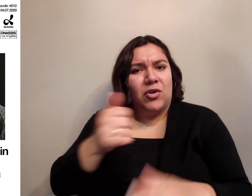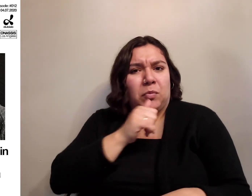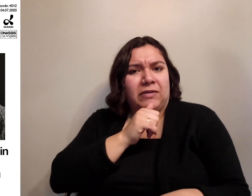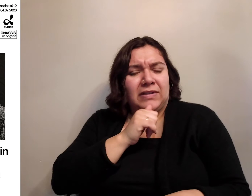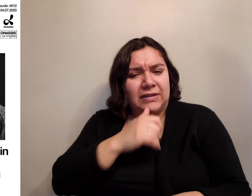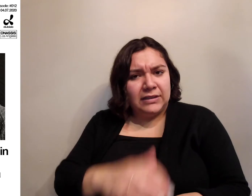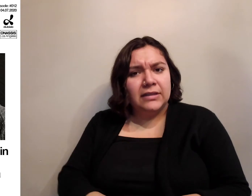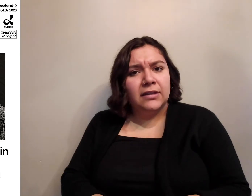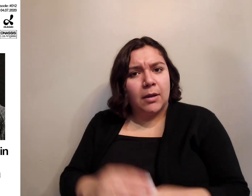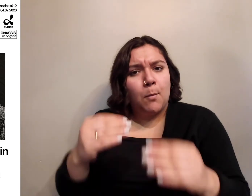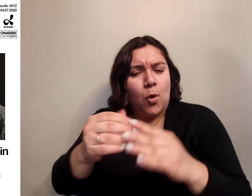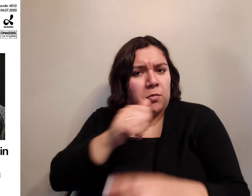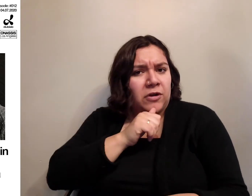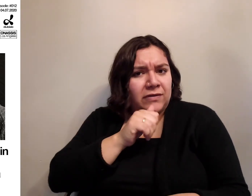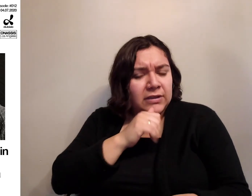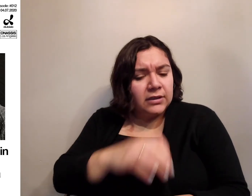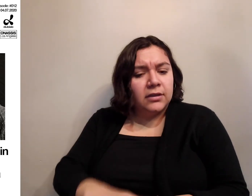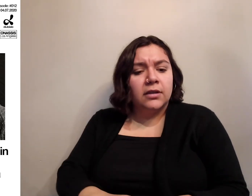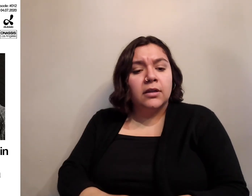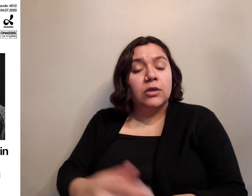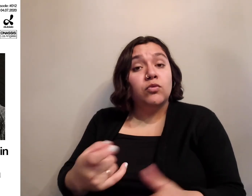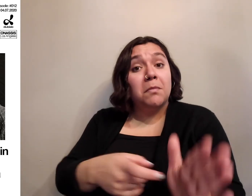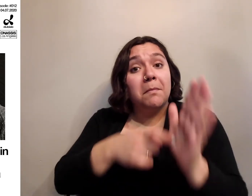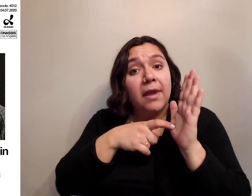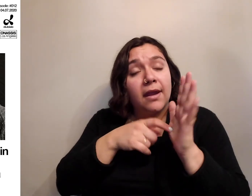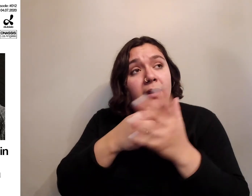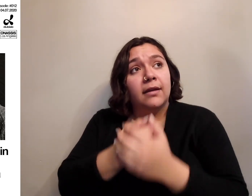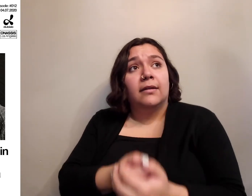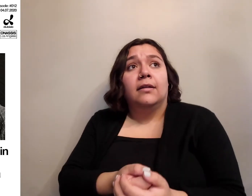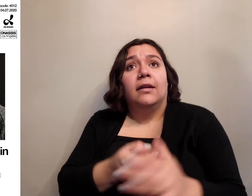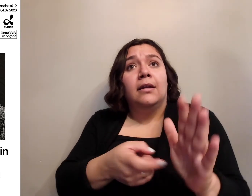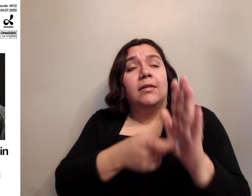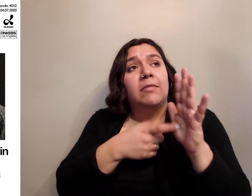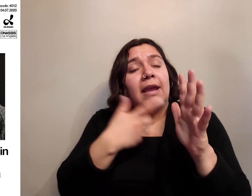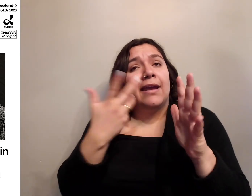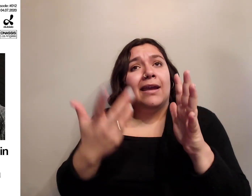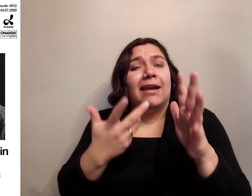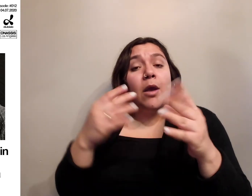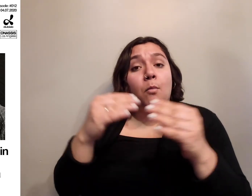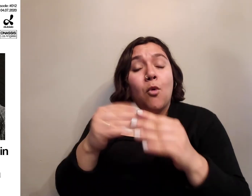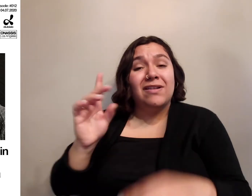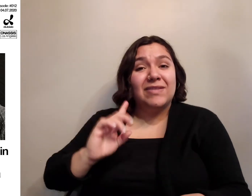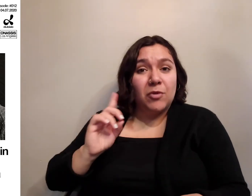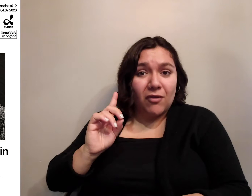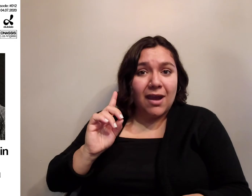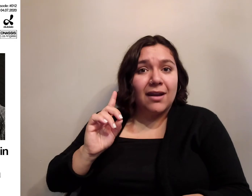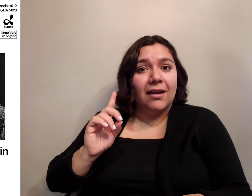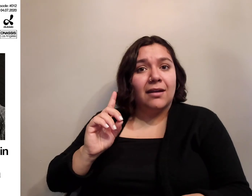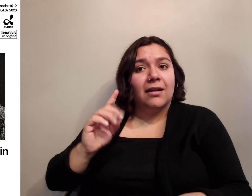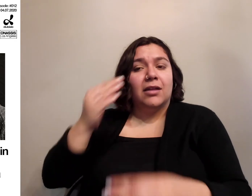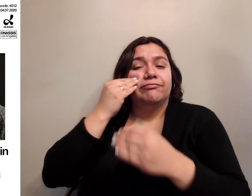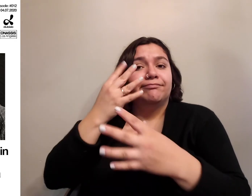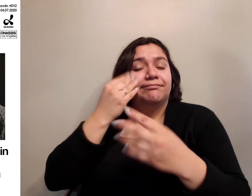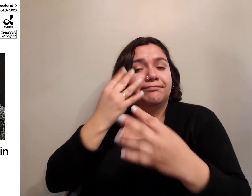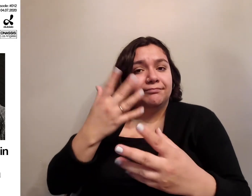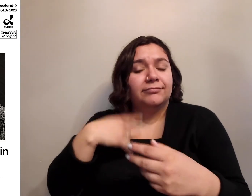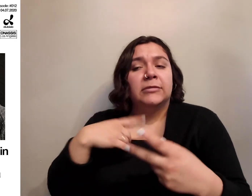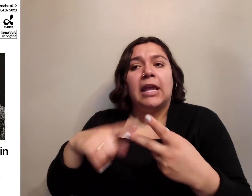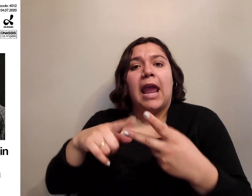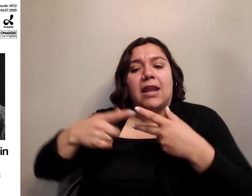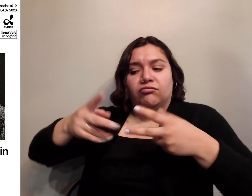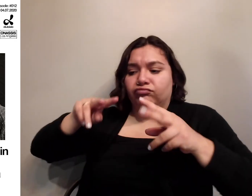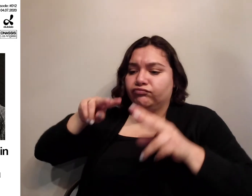privacy, to demand greater democratic input and